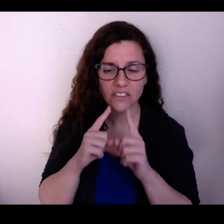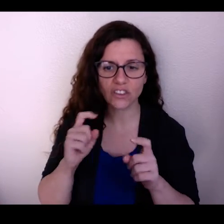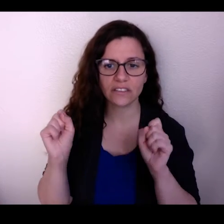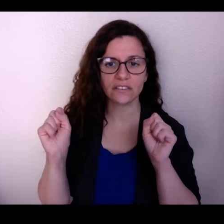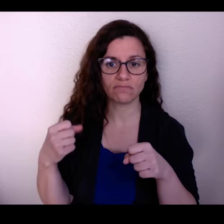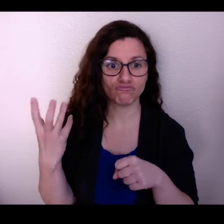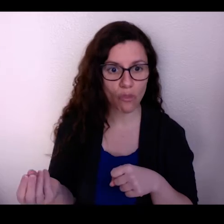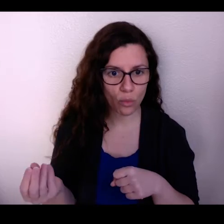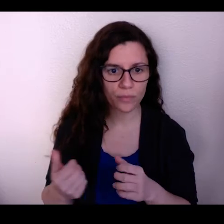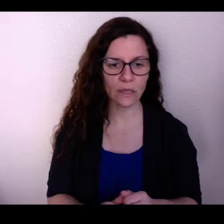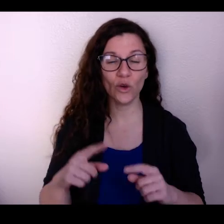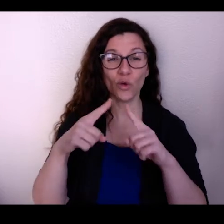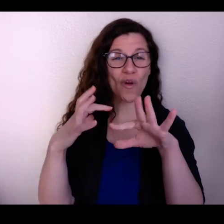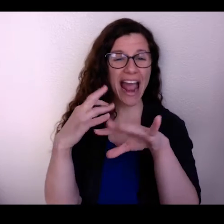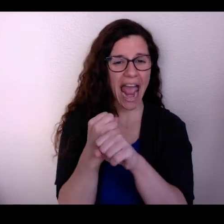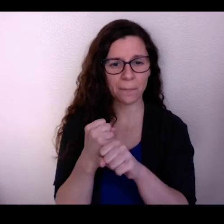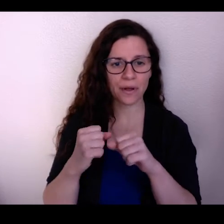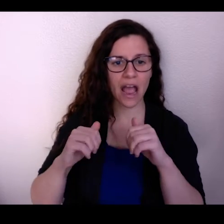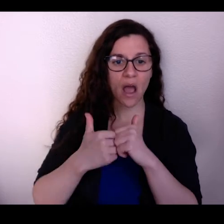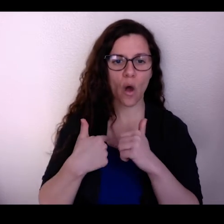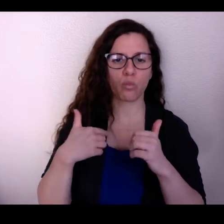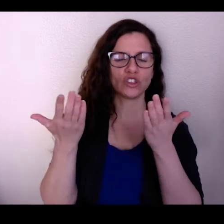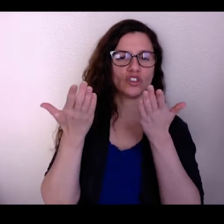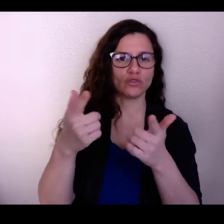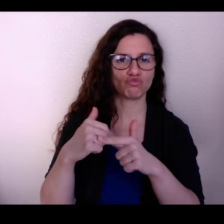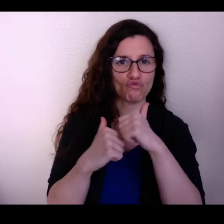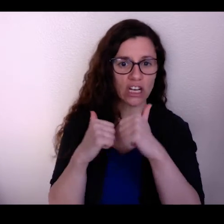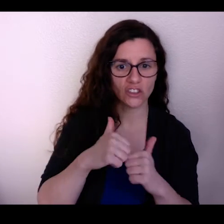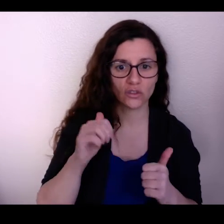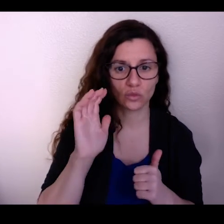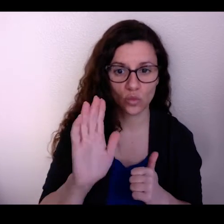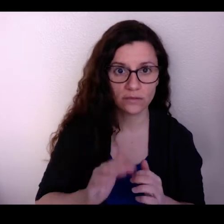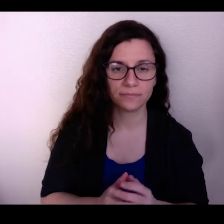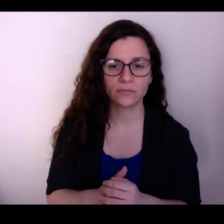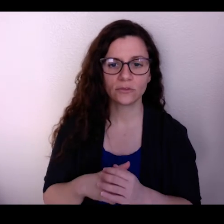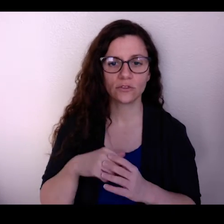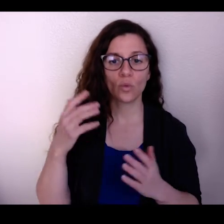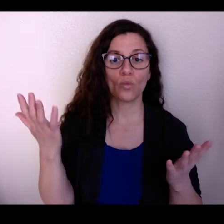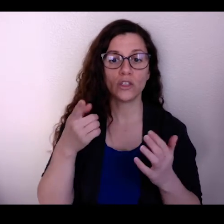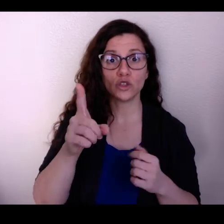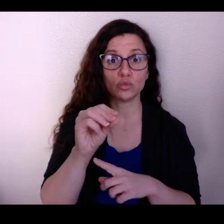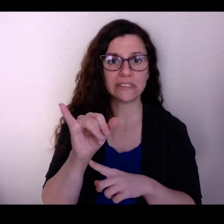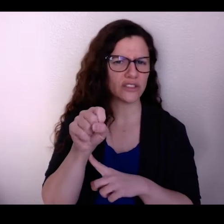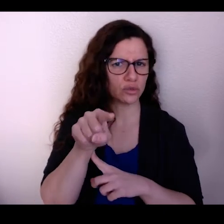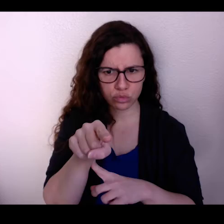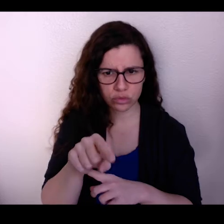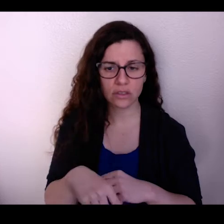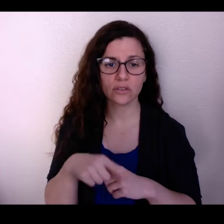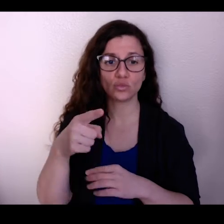go. To recap how I would suggest you can structure yours, what you do is